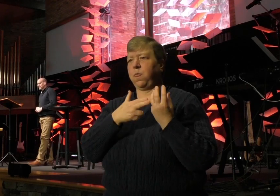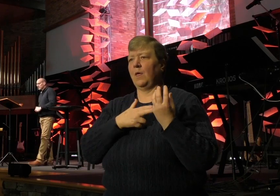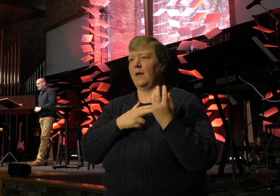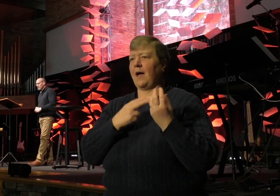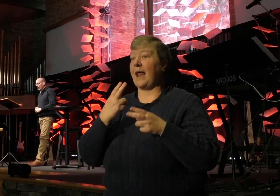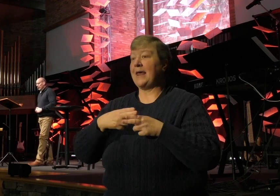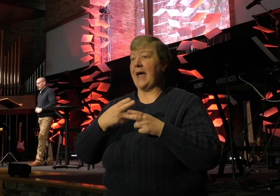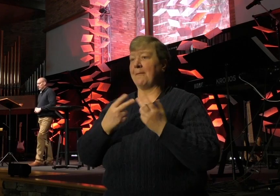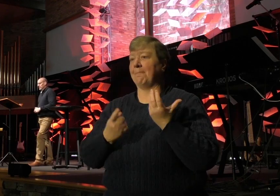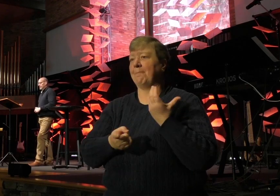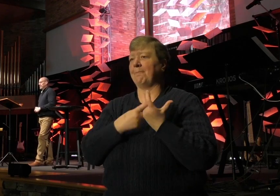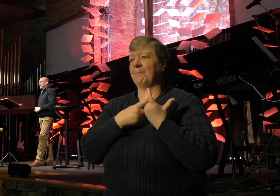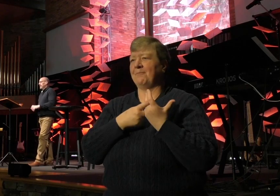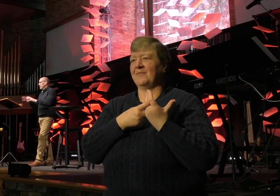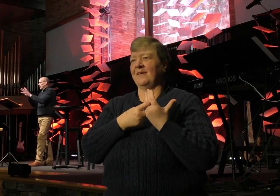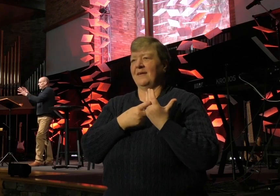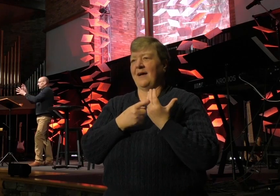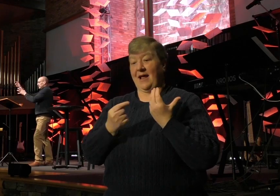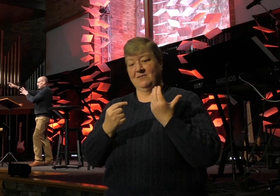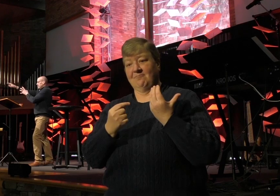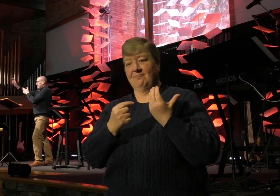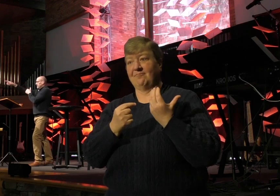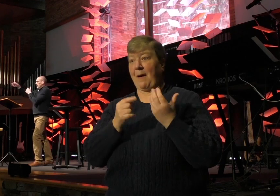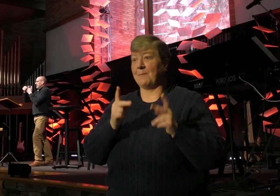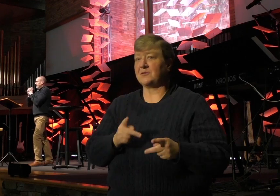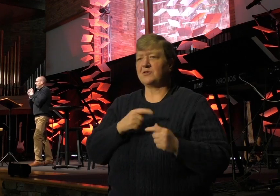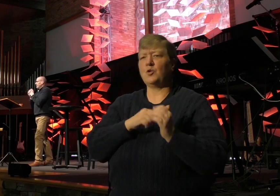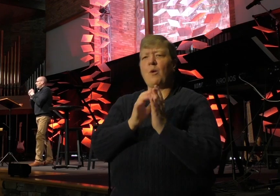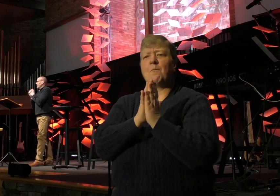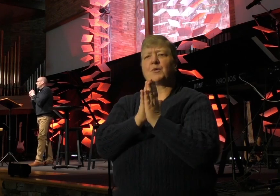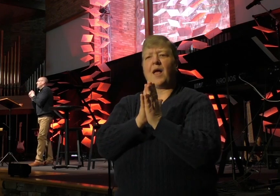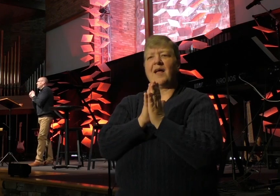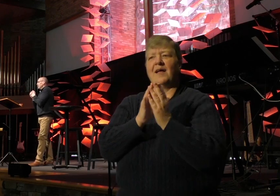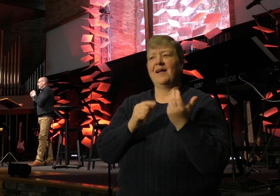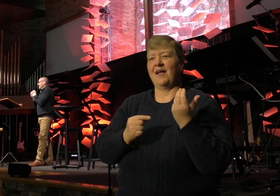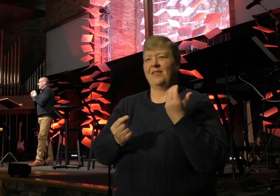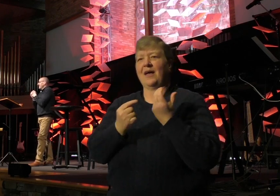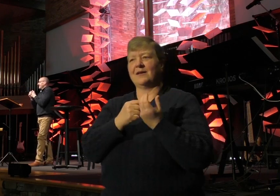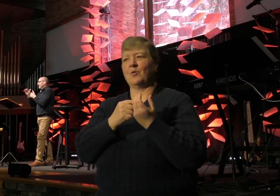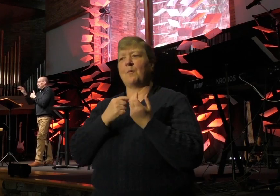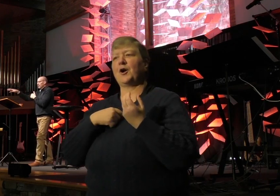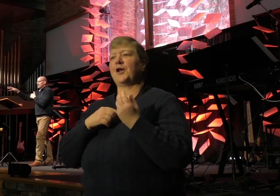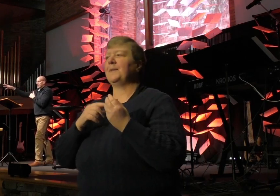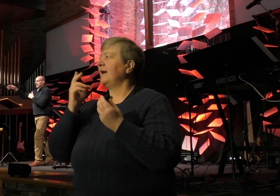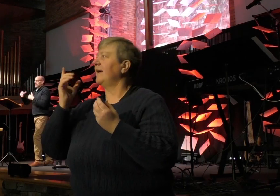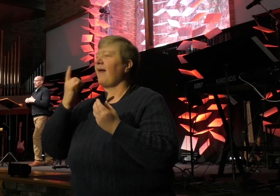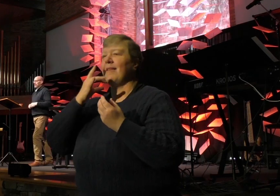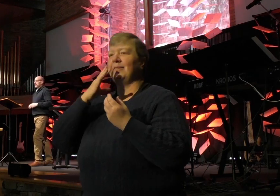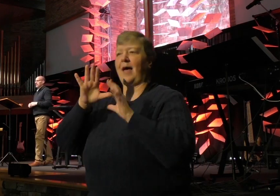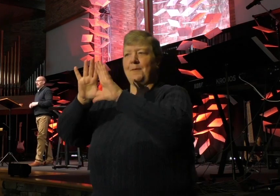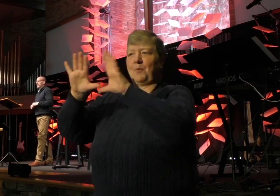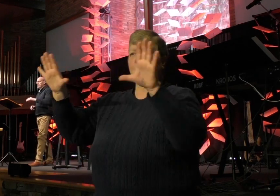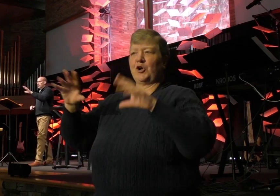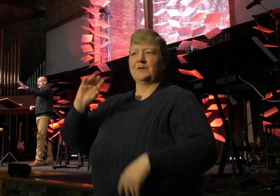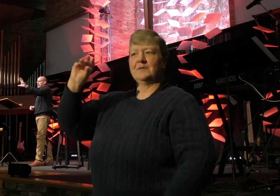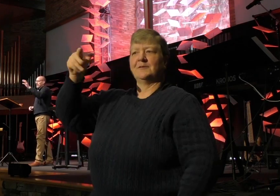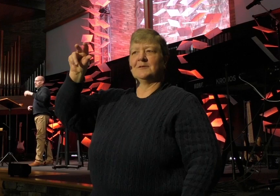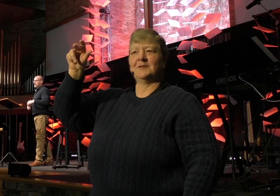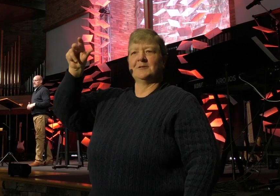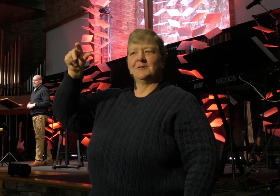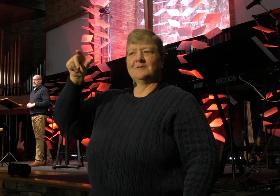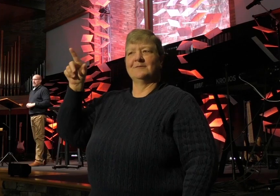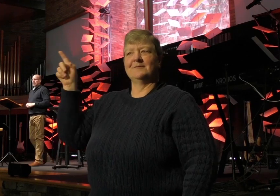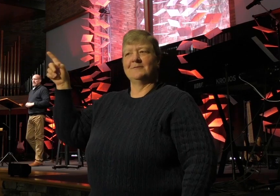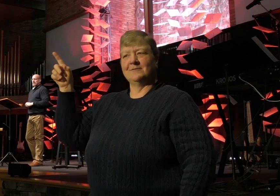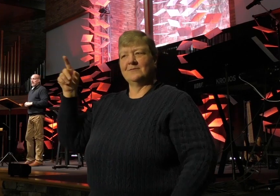people over this year. And then we're going to put those light bulbs into a light board here at the Greece campus. It's right across from the cafe, Brockport